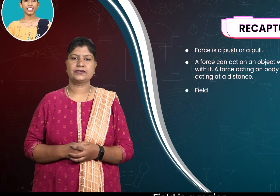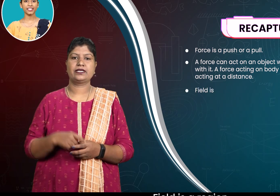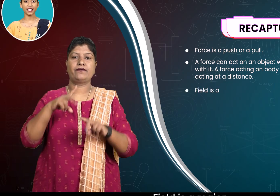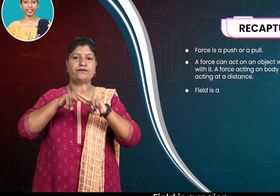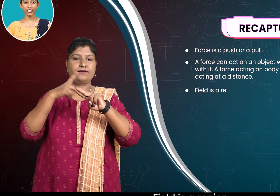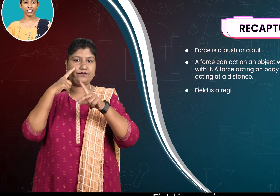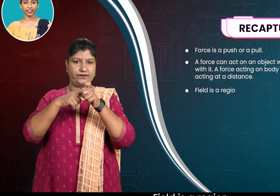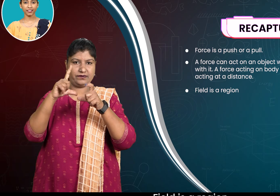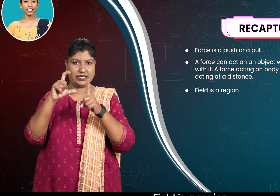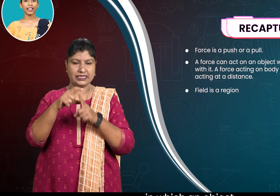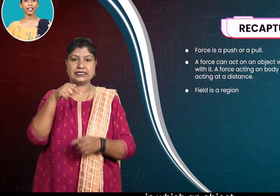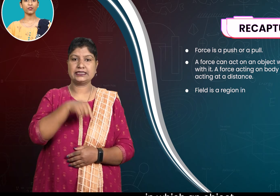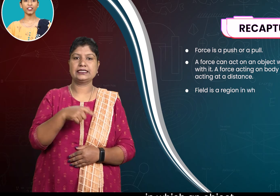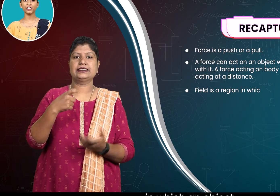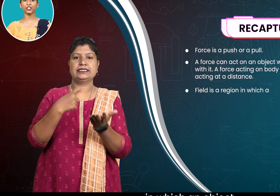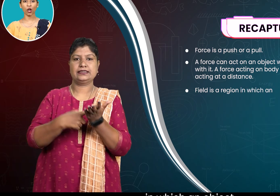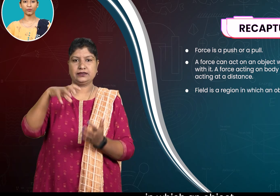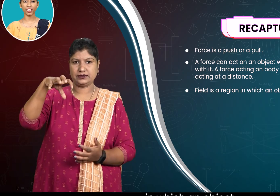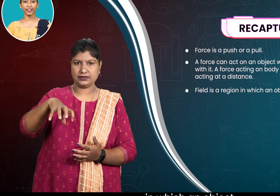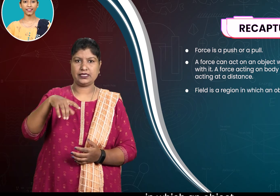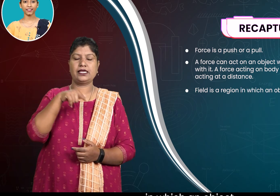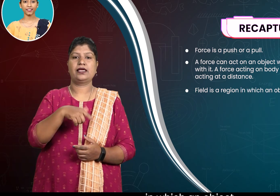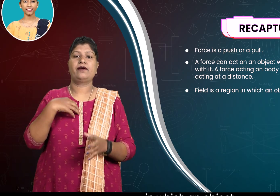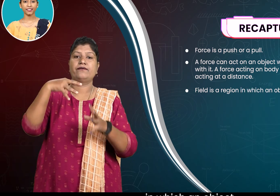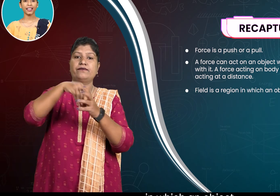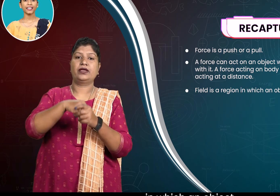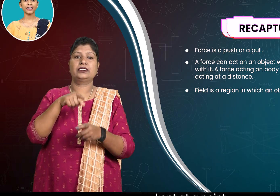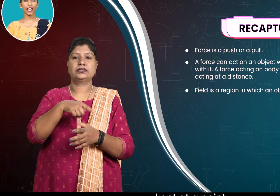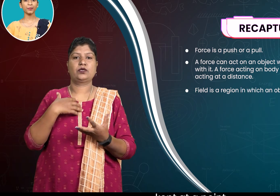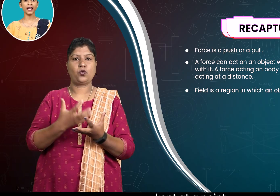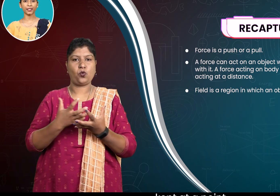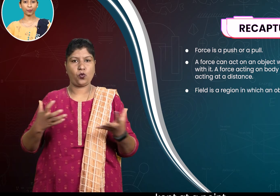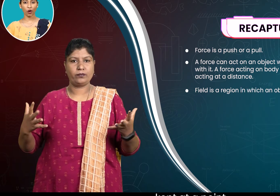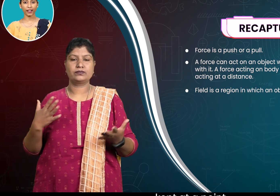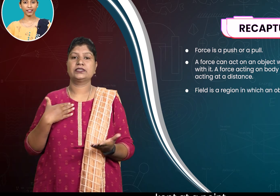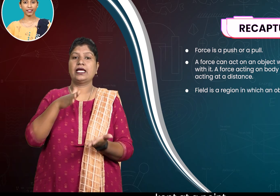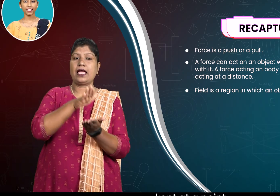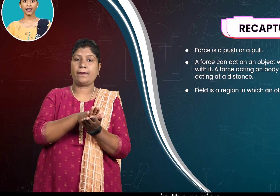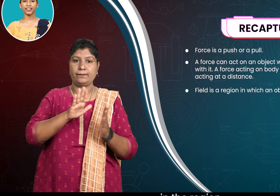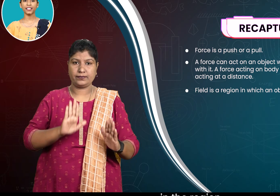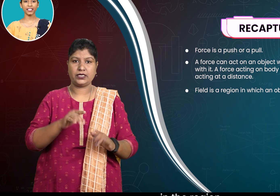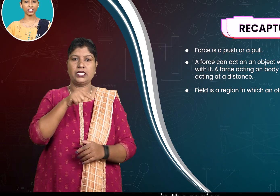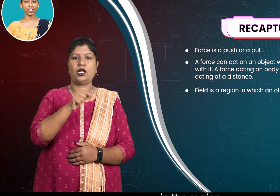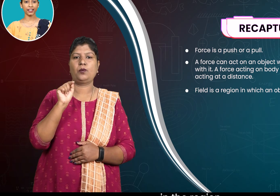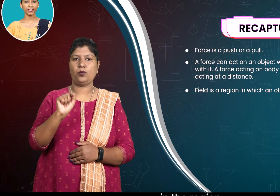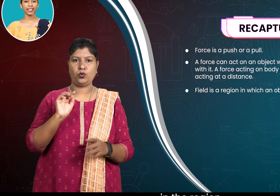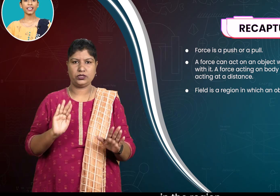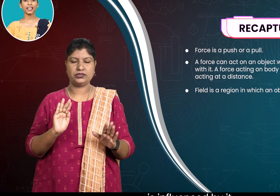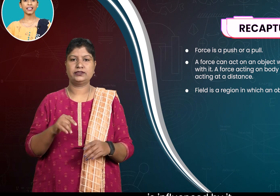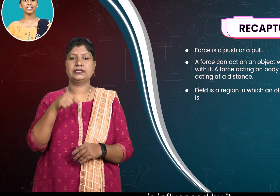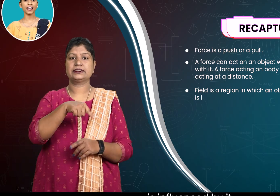Field is a region in which an object kept at a point in the